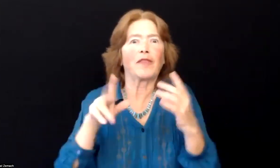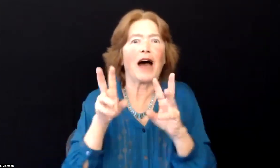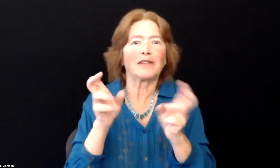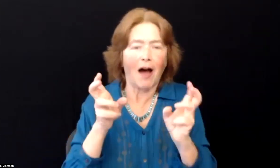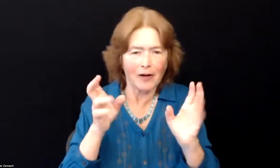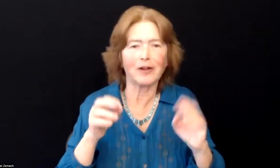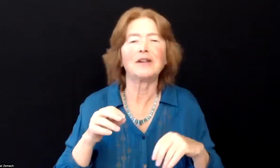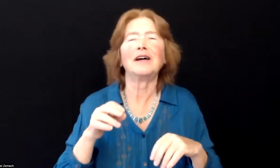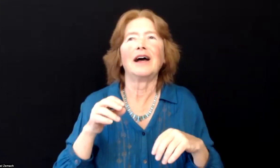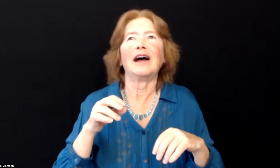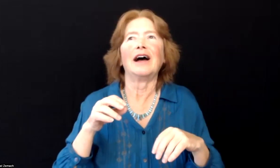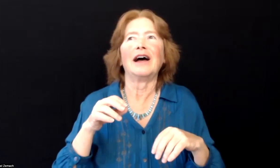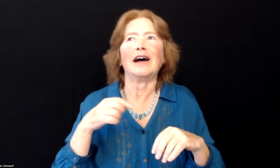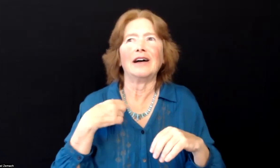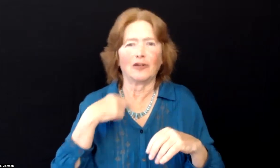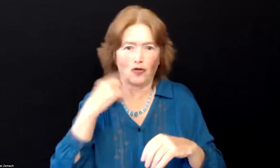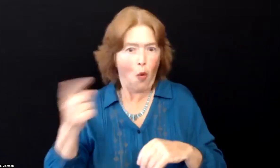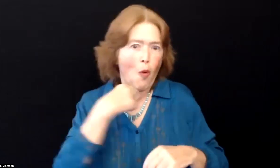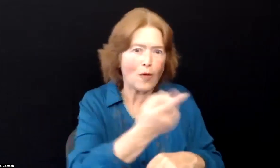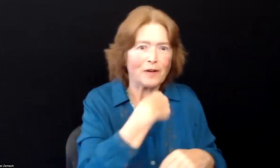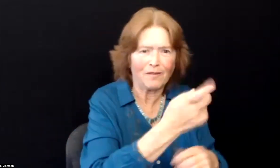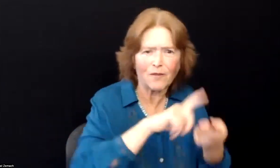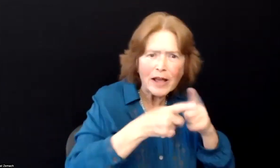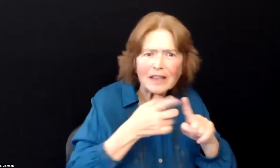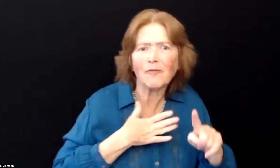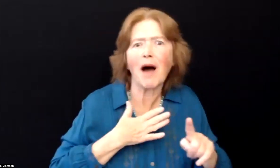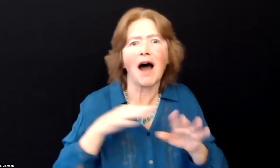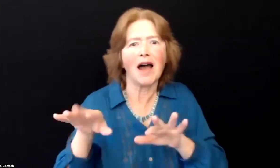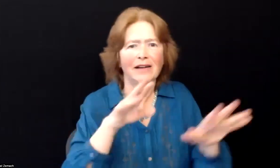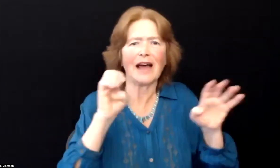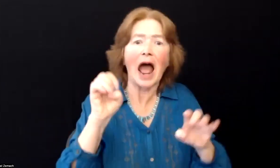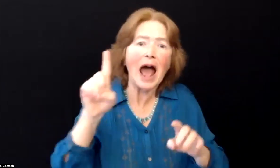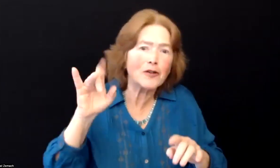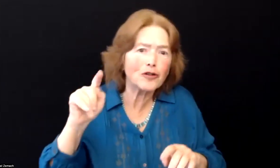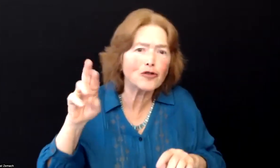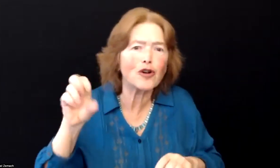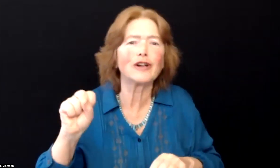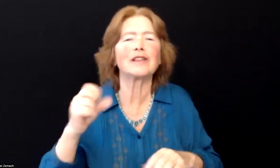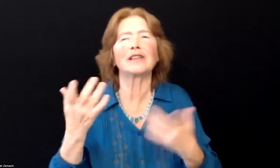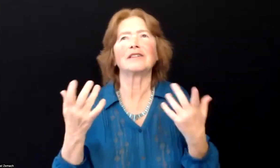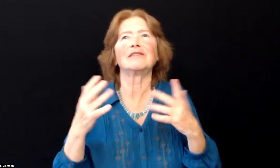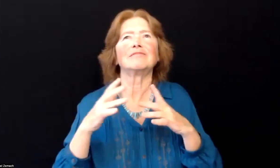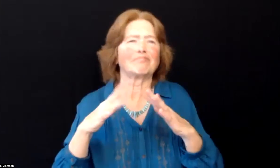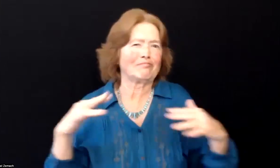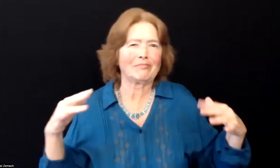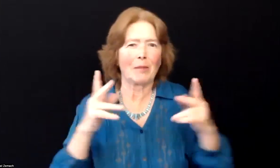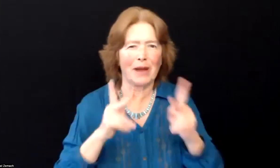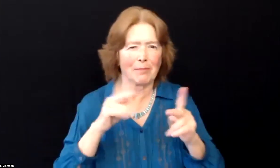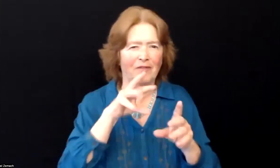thrilled with that title. And I was telling other people and friends of mine and editors and the people